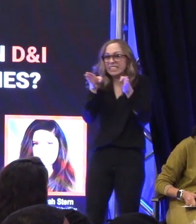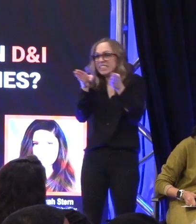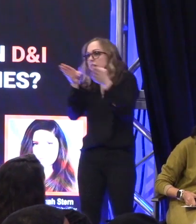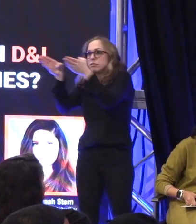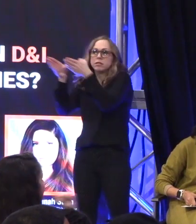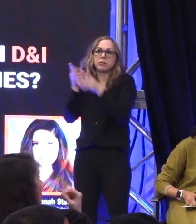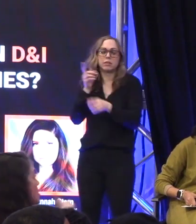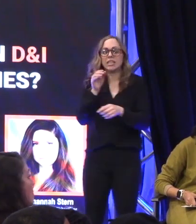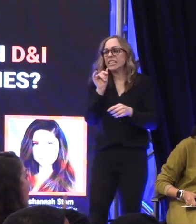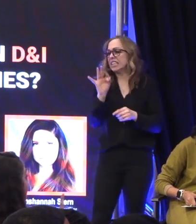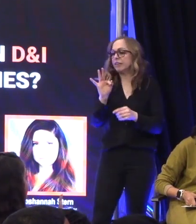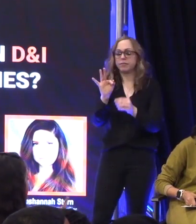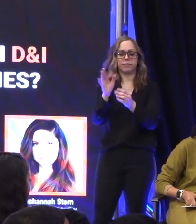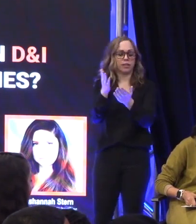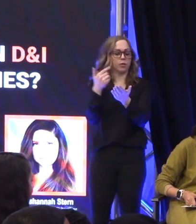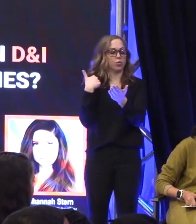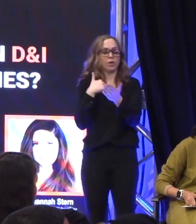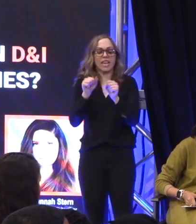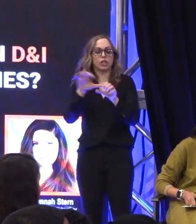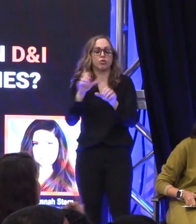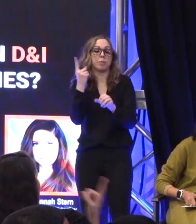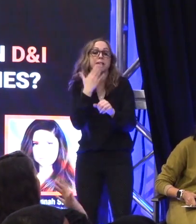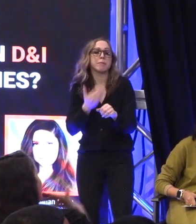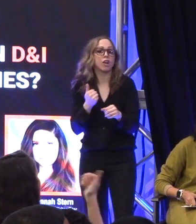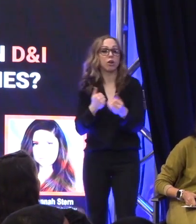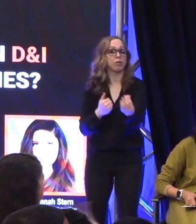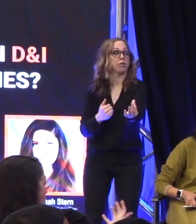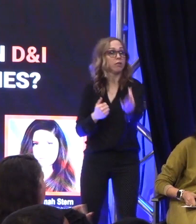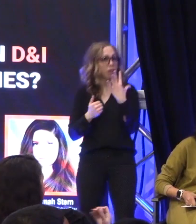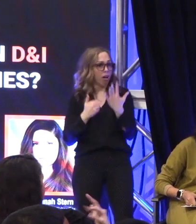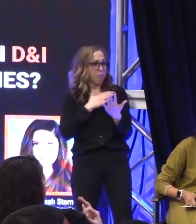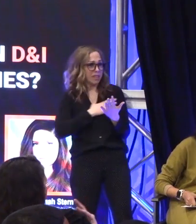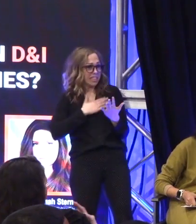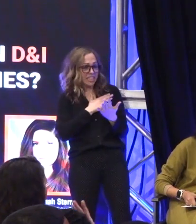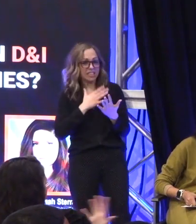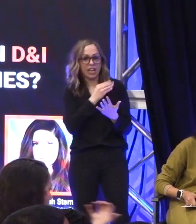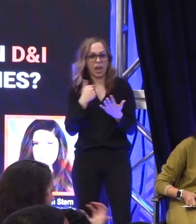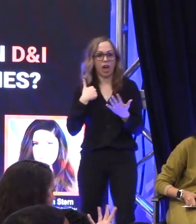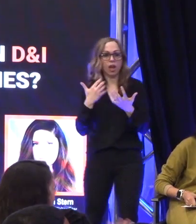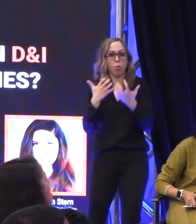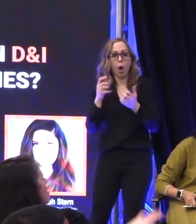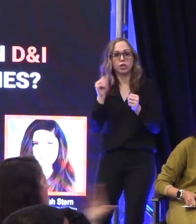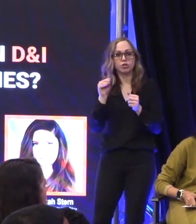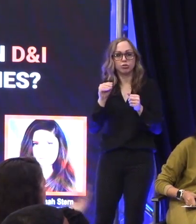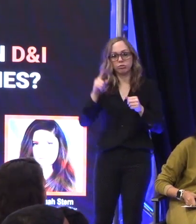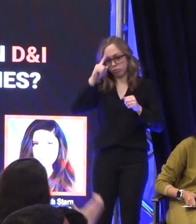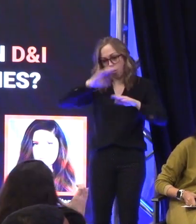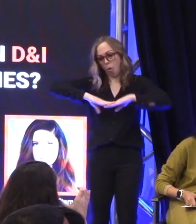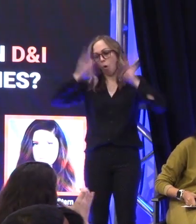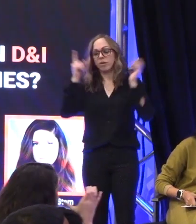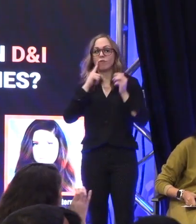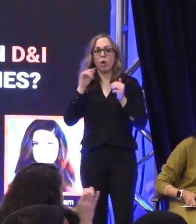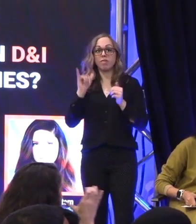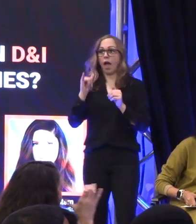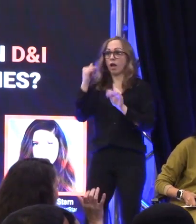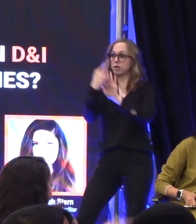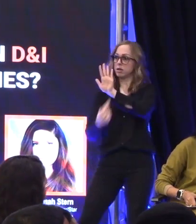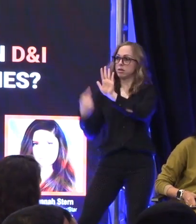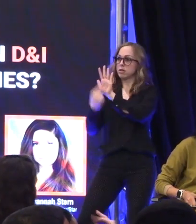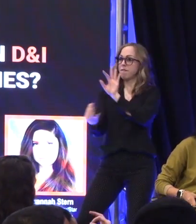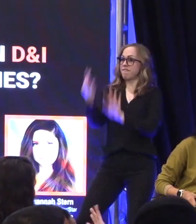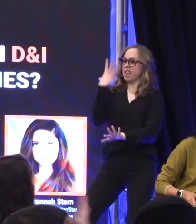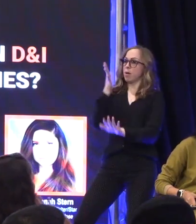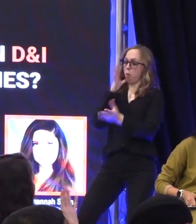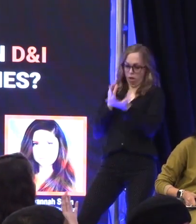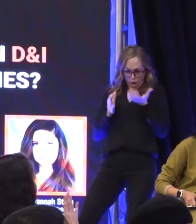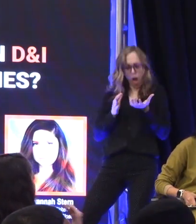is a moment where we can be doing something better, I want to take that feedback. I want to be open to that constructive feedback that will